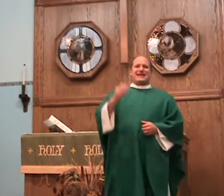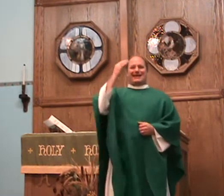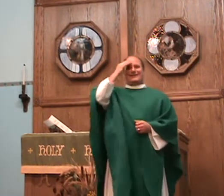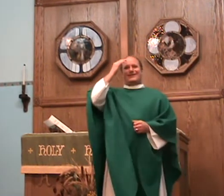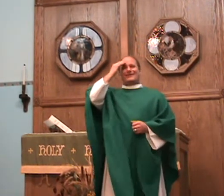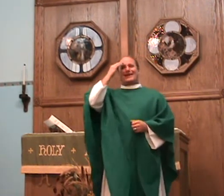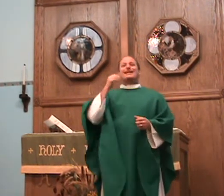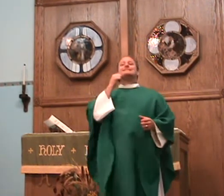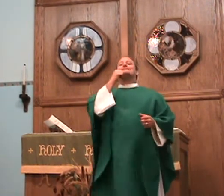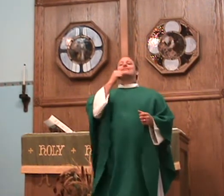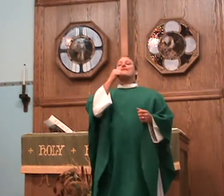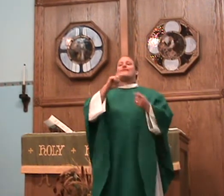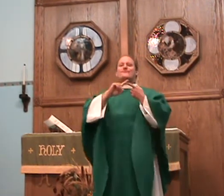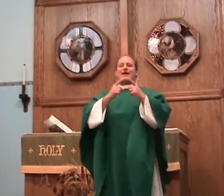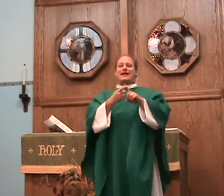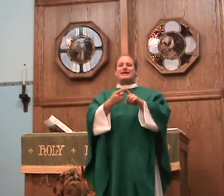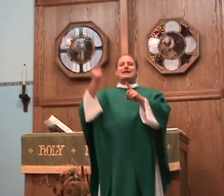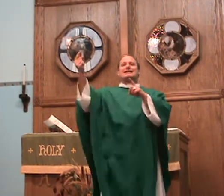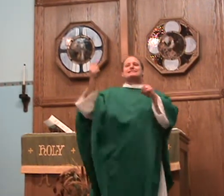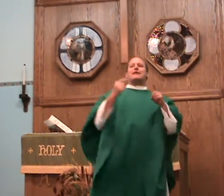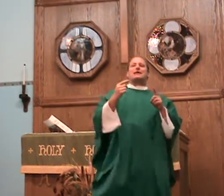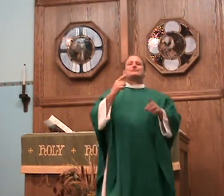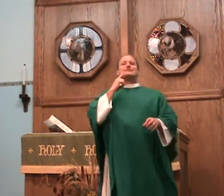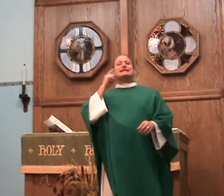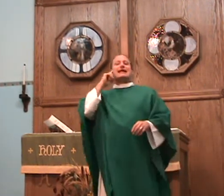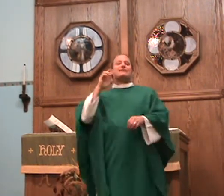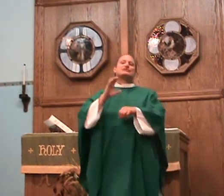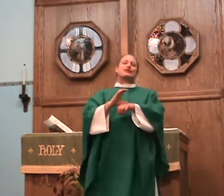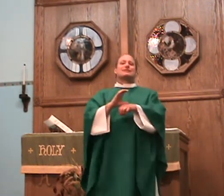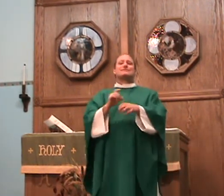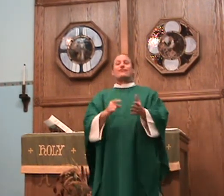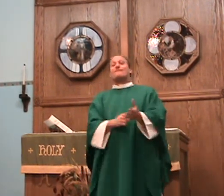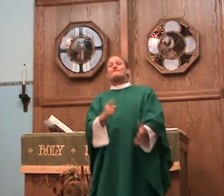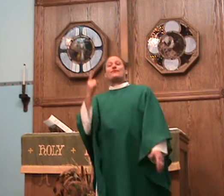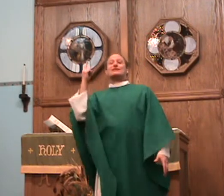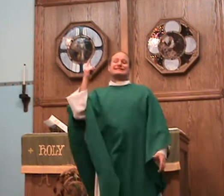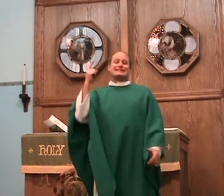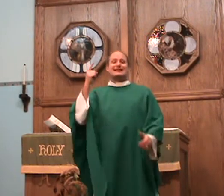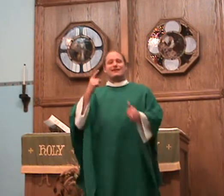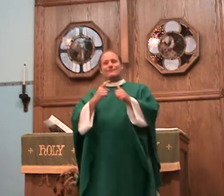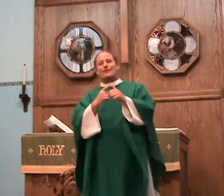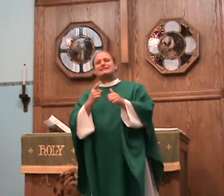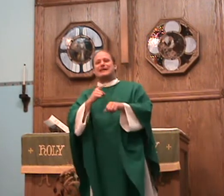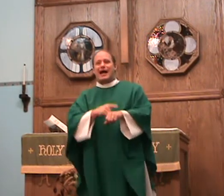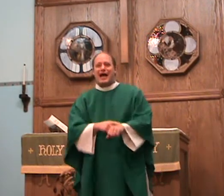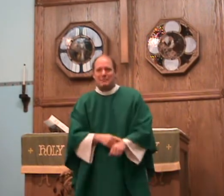He knew that his girlfriend is coming to the deaf church for the first time.